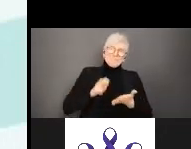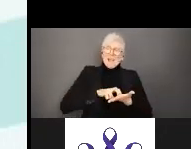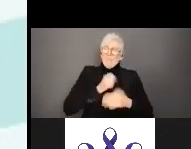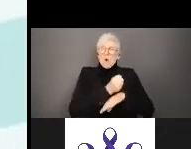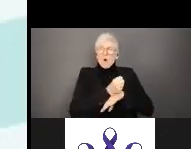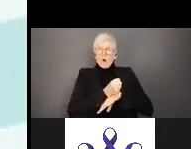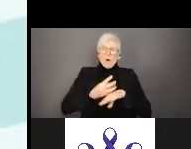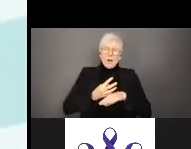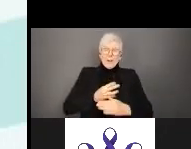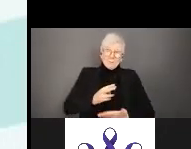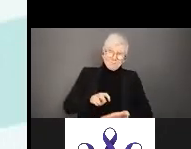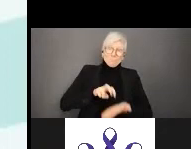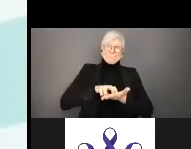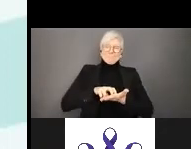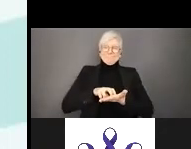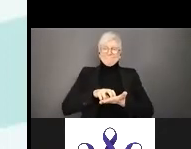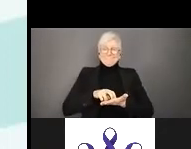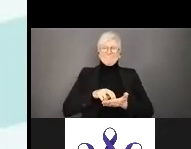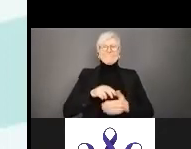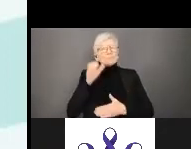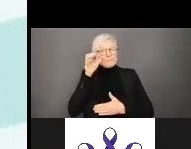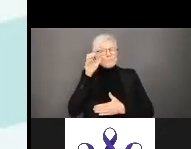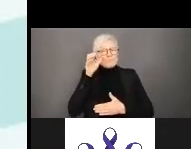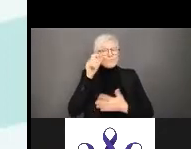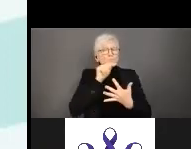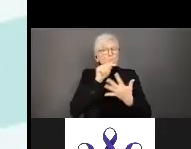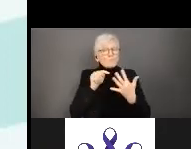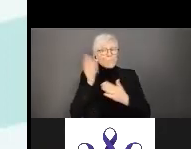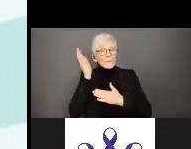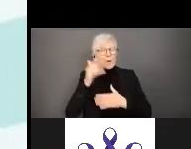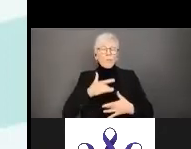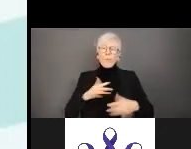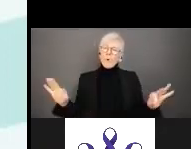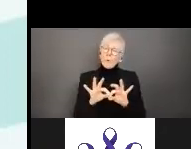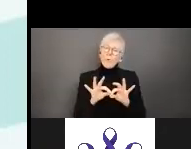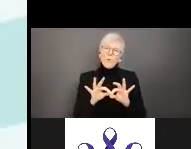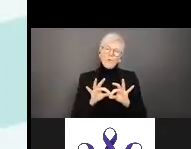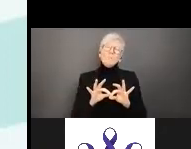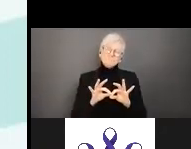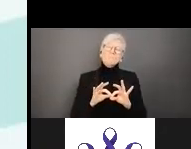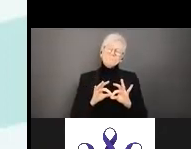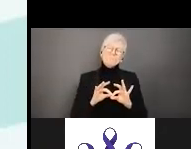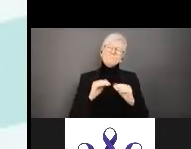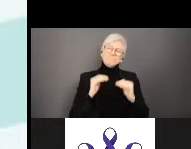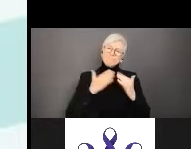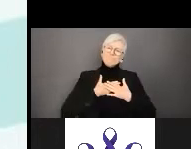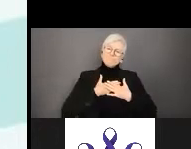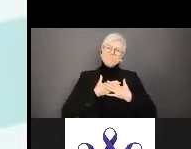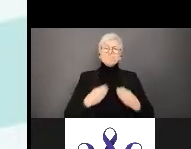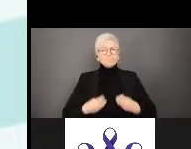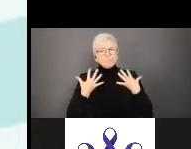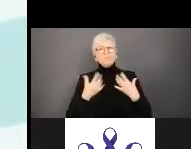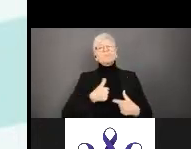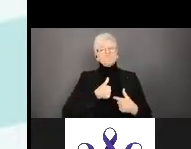be able to listen in to at least some of the presentations. And I'm delighted with what I heard, because it really does align